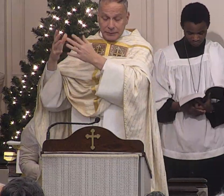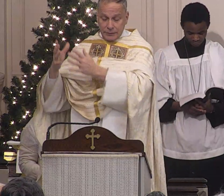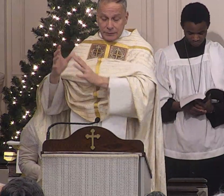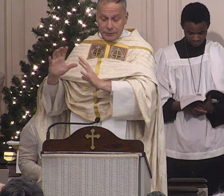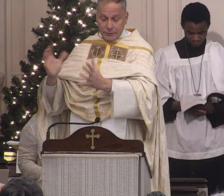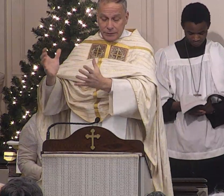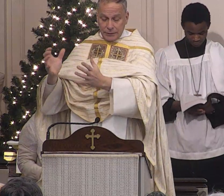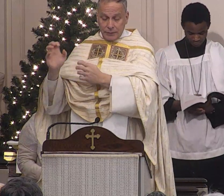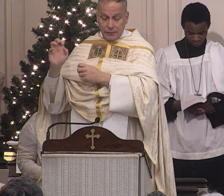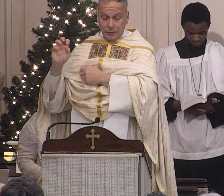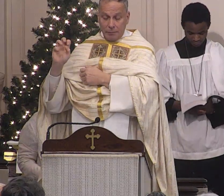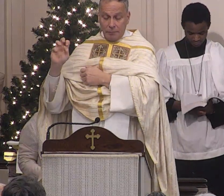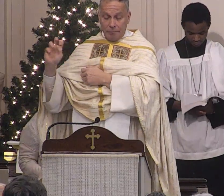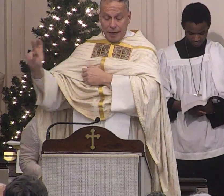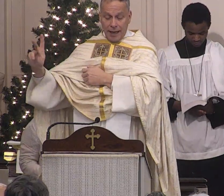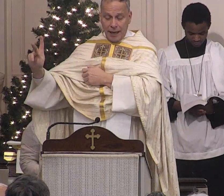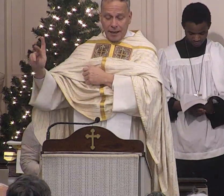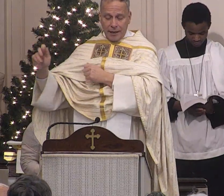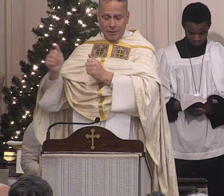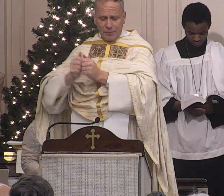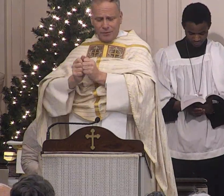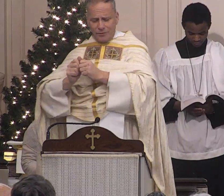Then the shepherds returned,